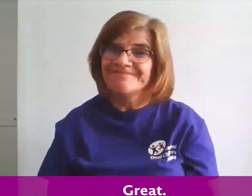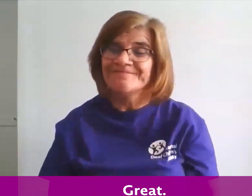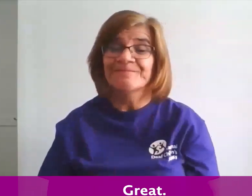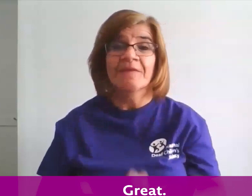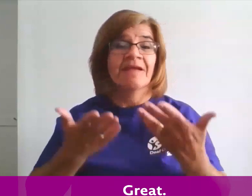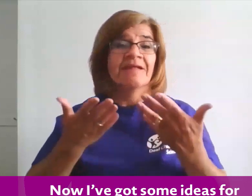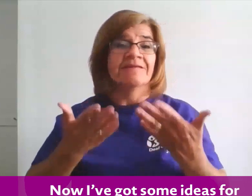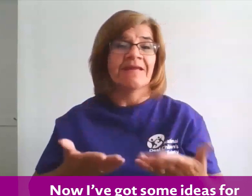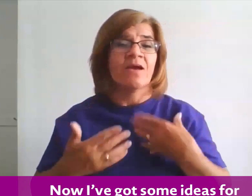Great.